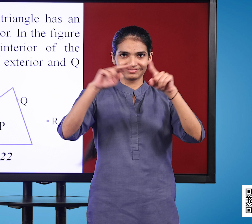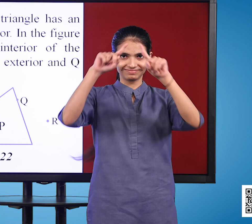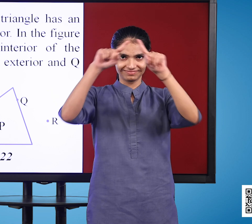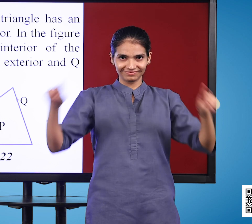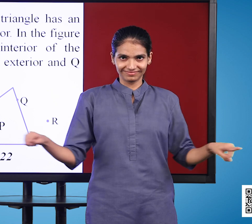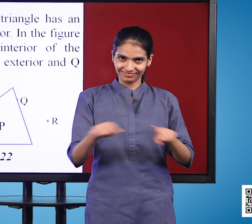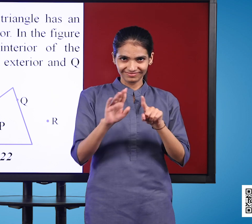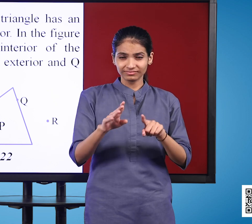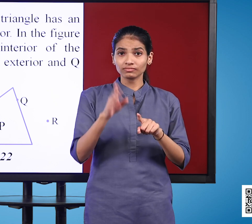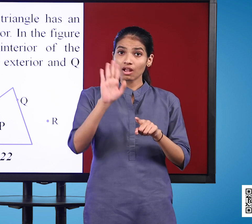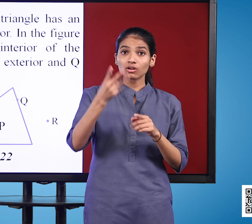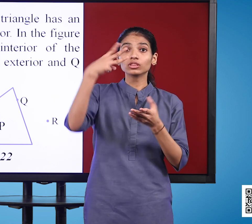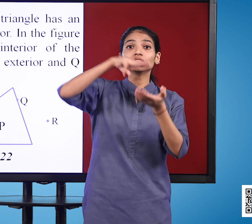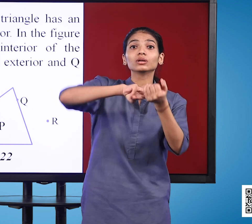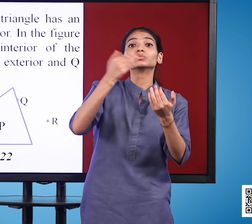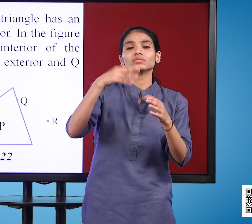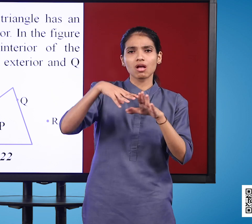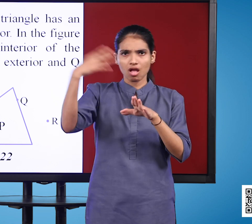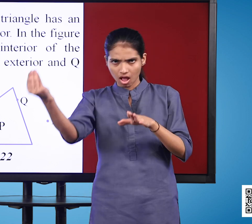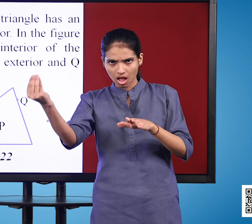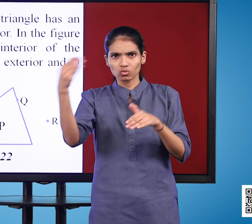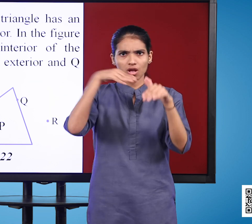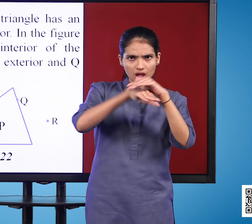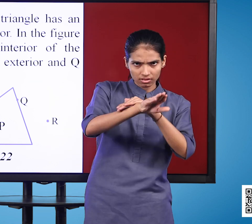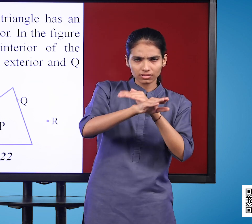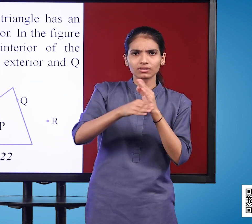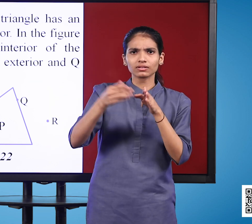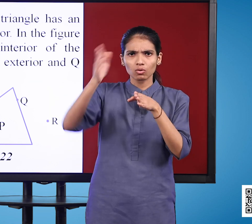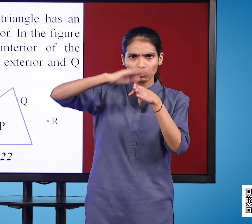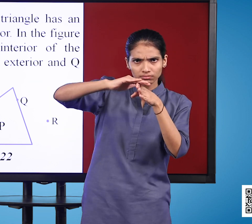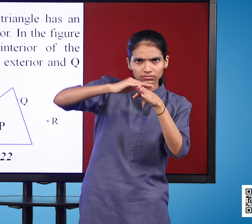Being a polygon, a triangle has an exterior and an interior.